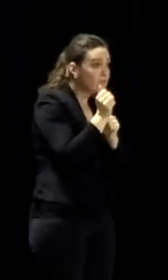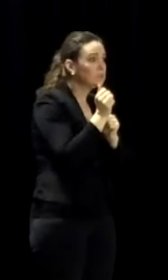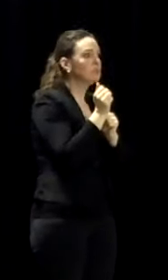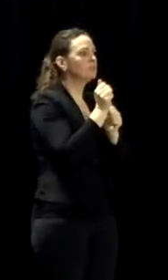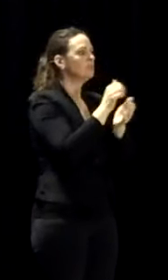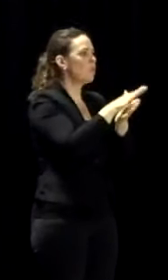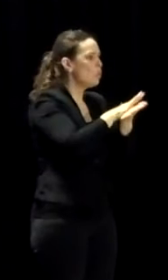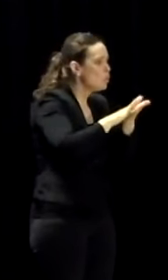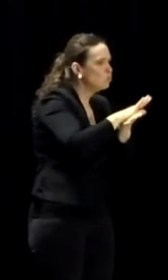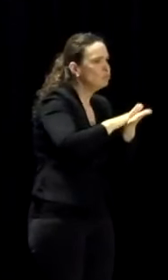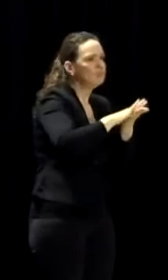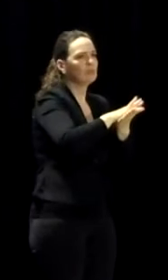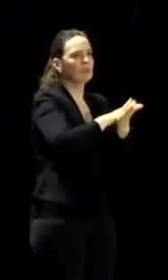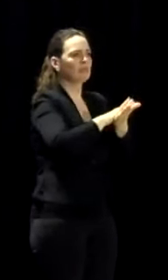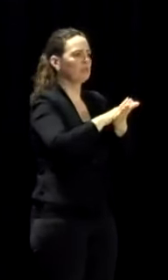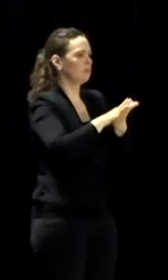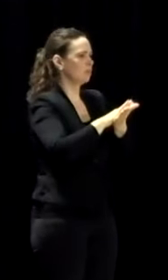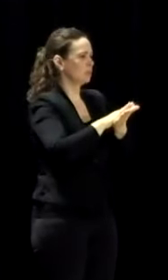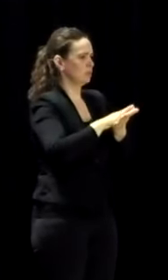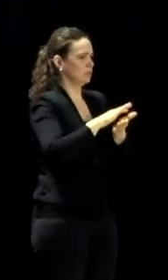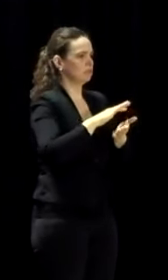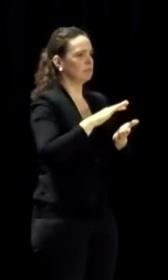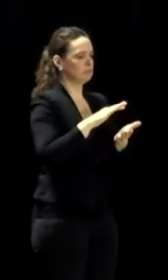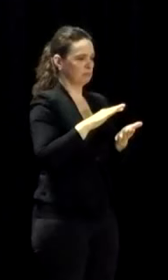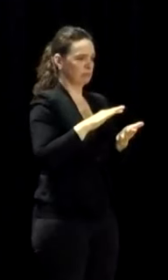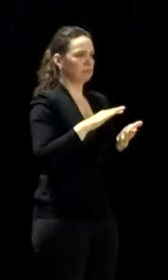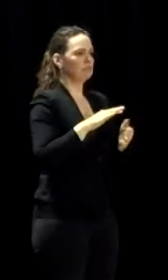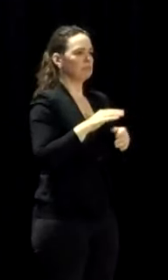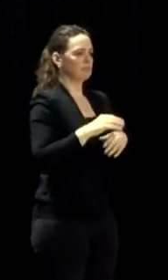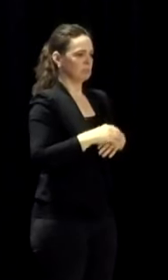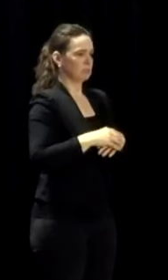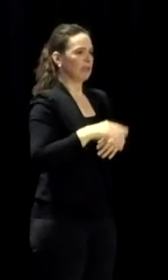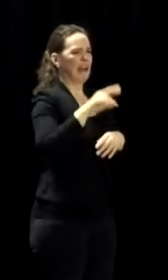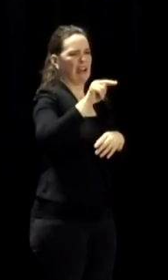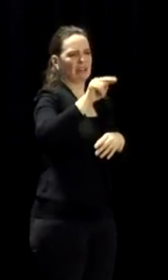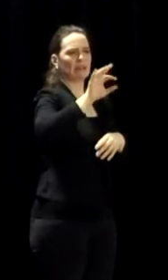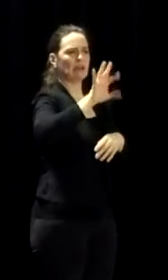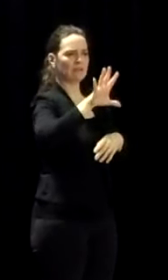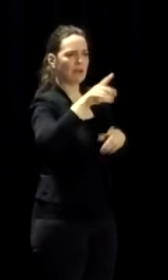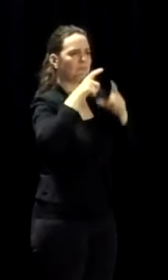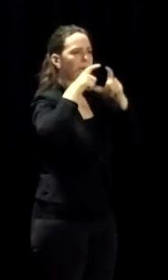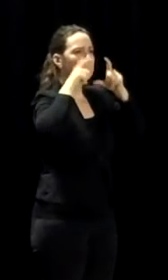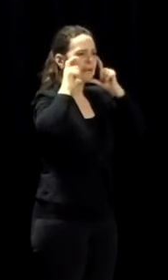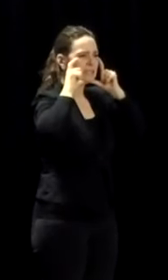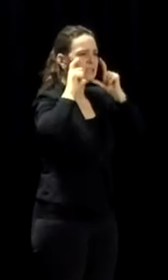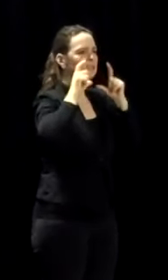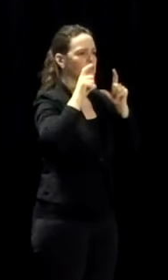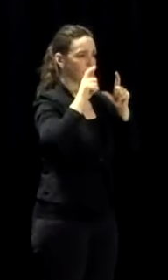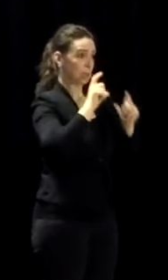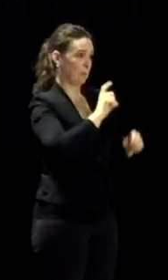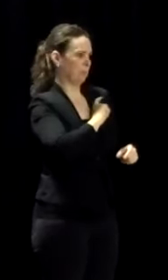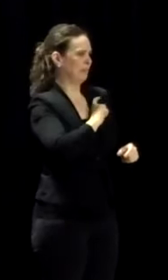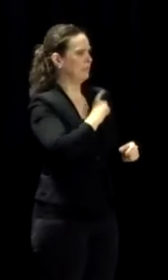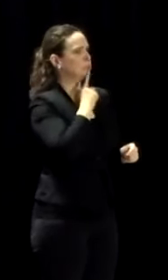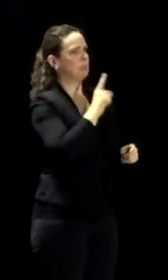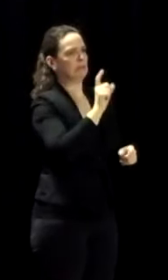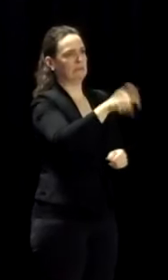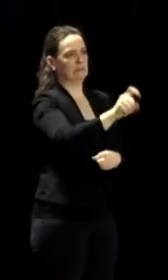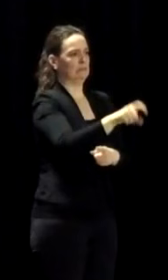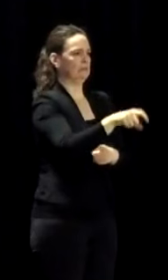are certainly N95s. These are visors. Our law enforcement officers need these. Our